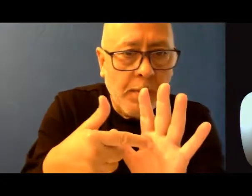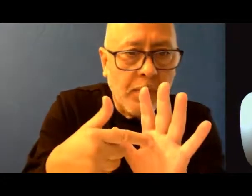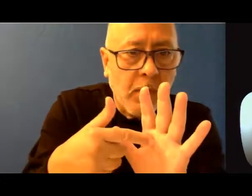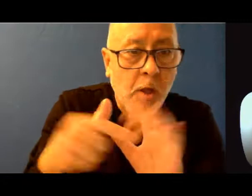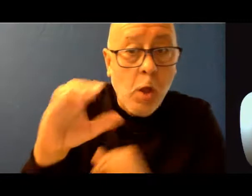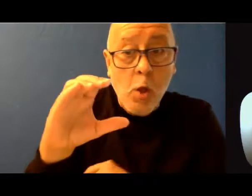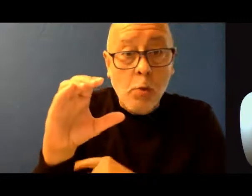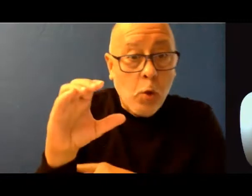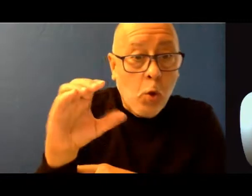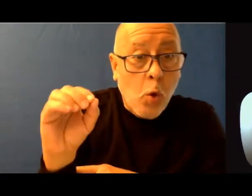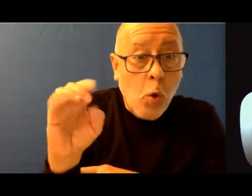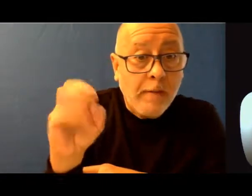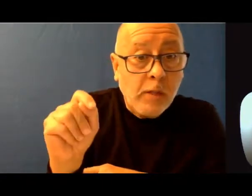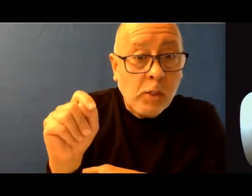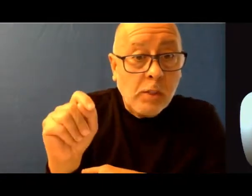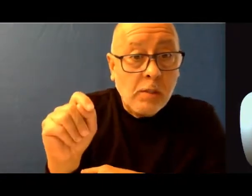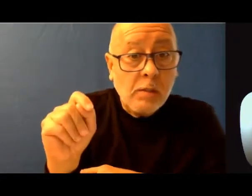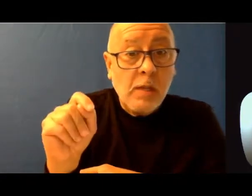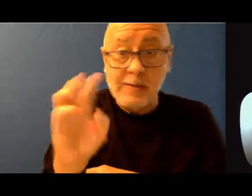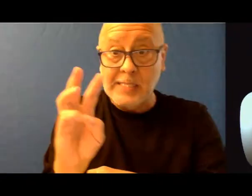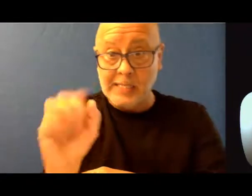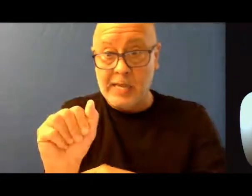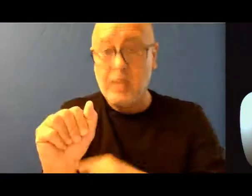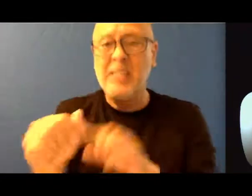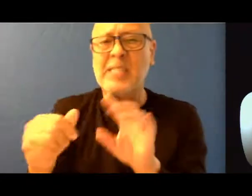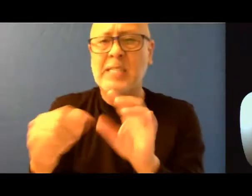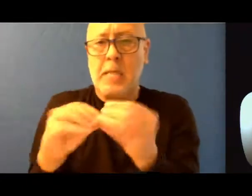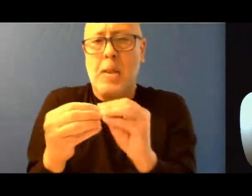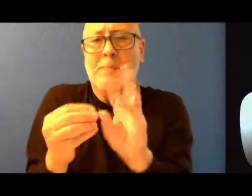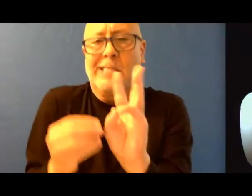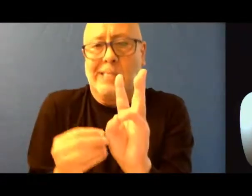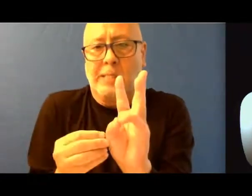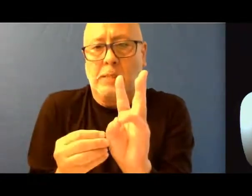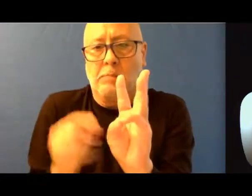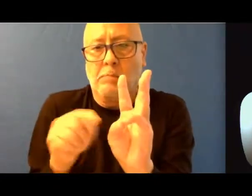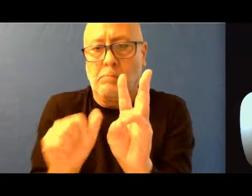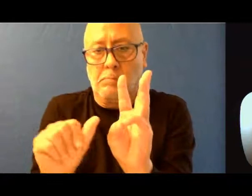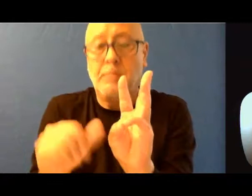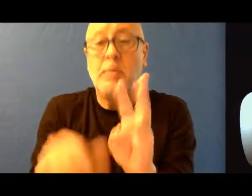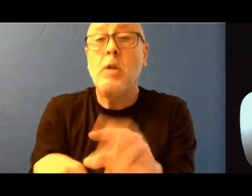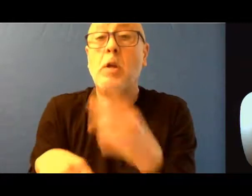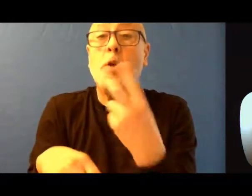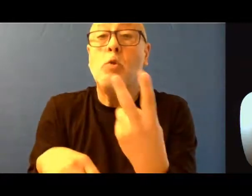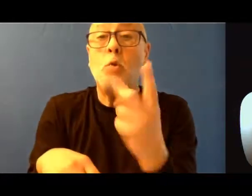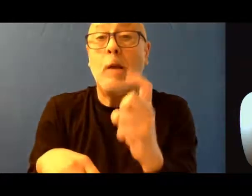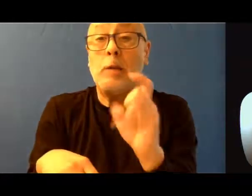of 6a is 6. The coefficient of 2xy is